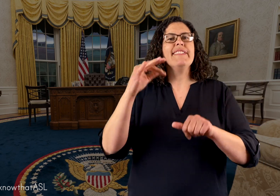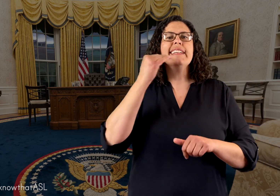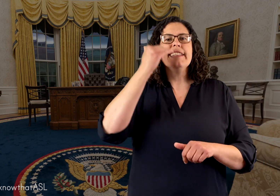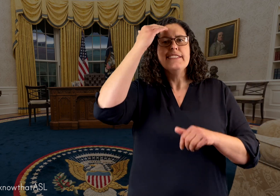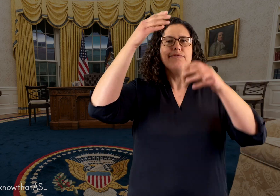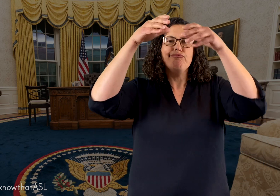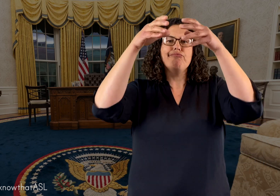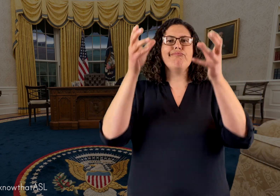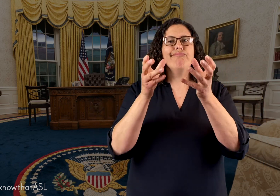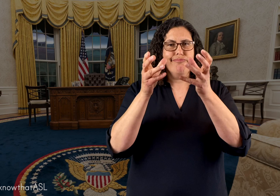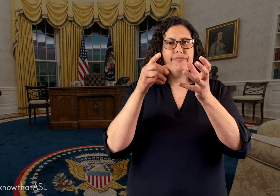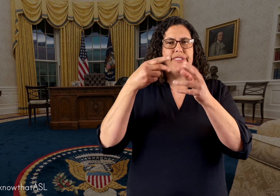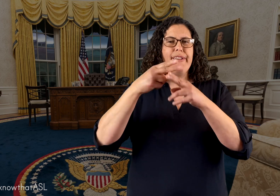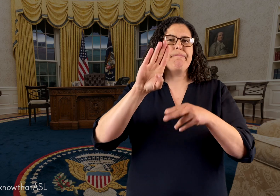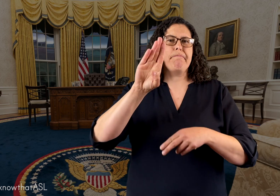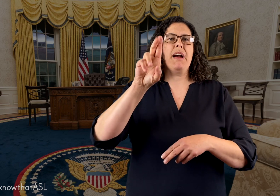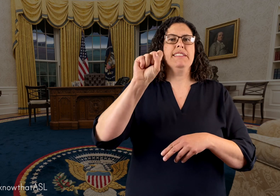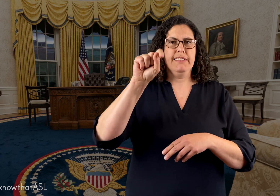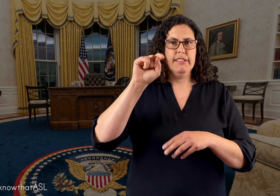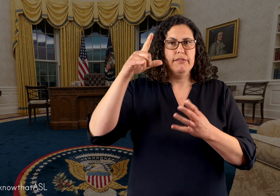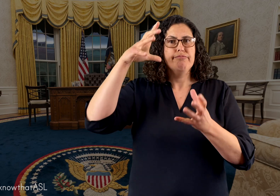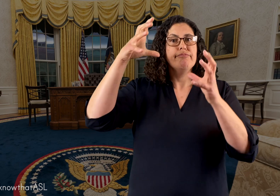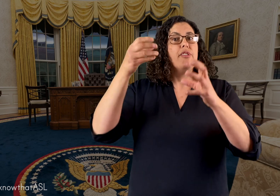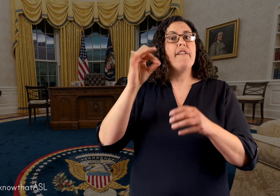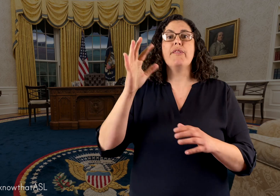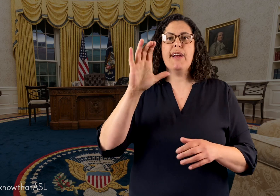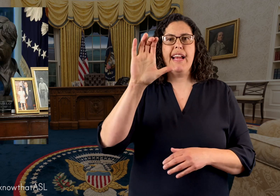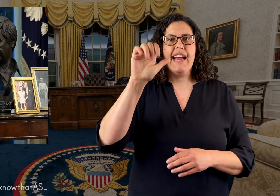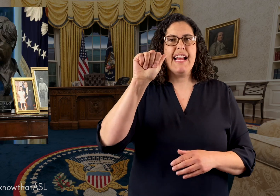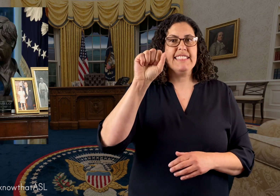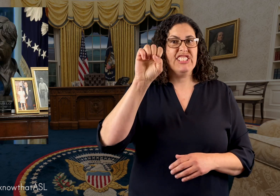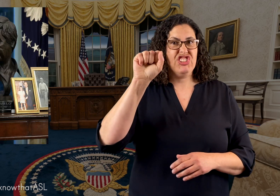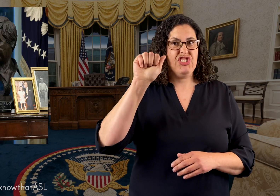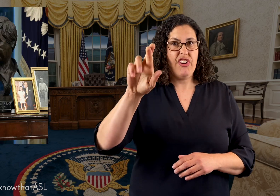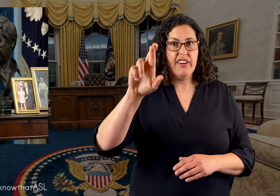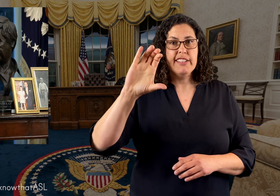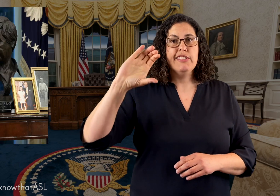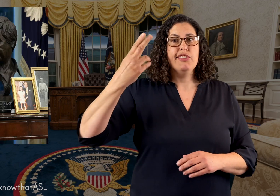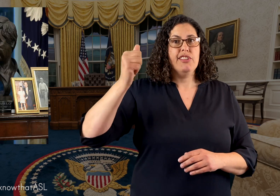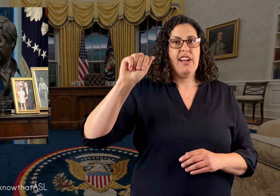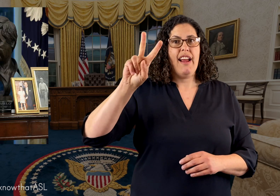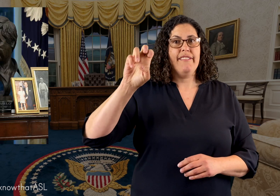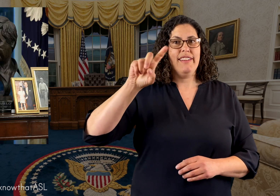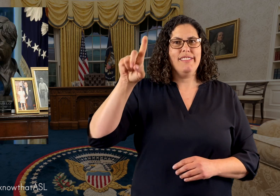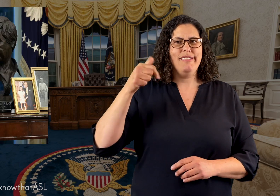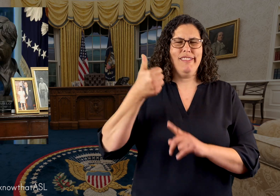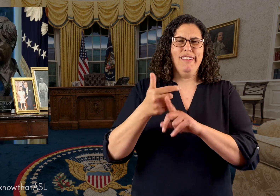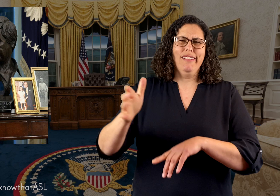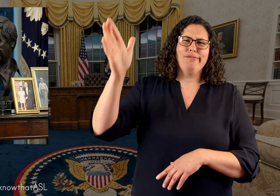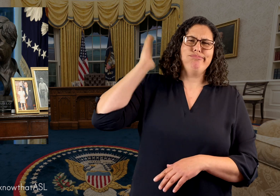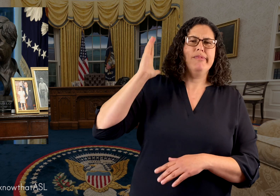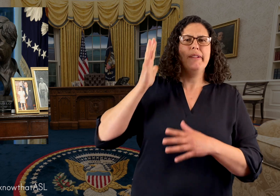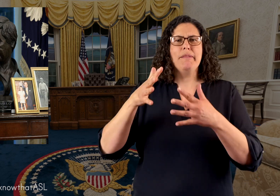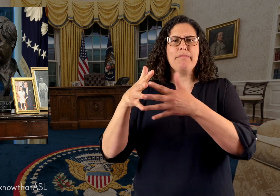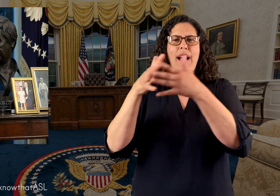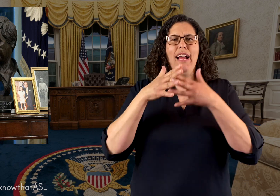Biden also has some statue of heads, which are called busts. He has one of Cesar Chavez, who is a